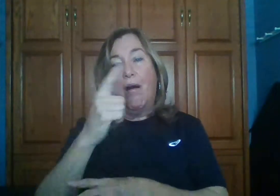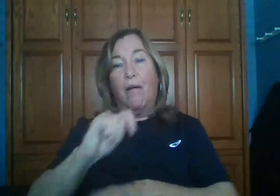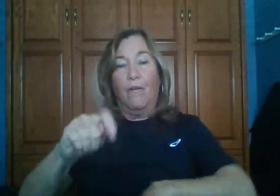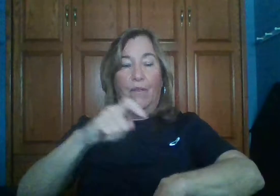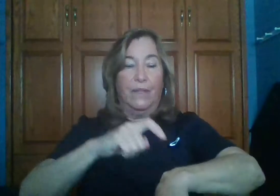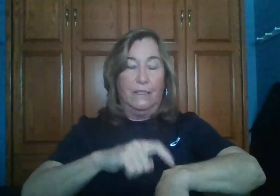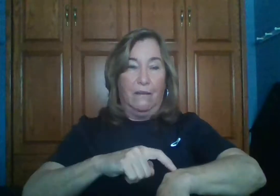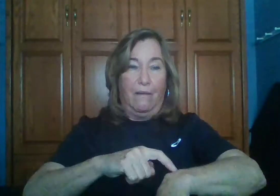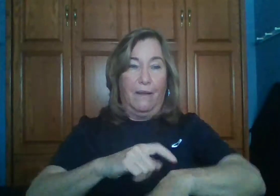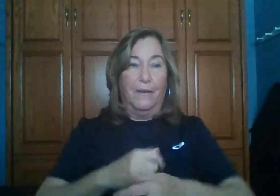Again,